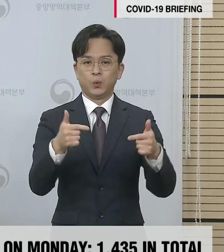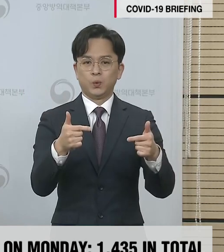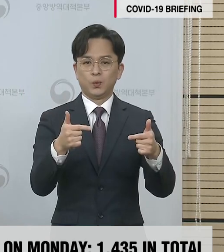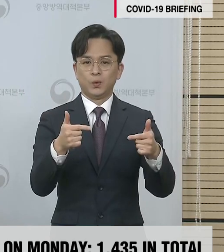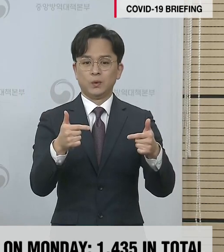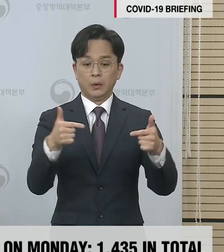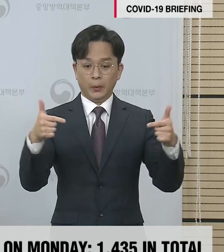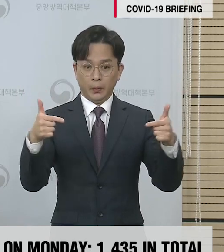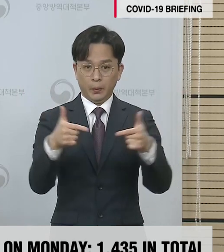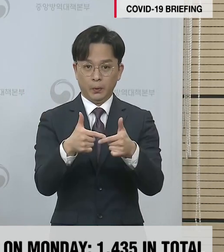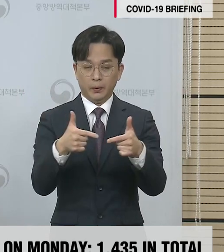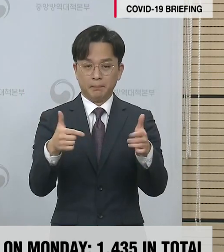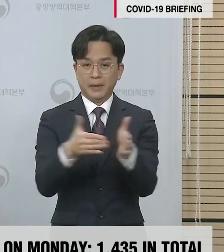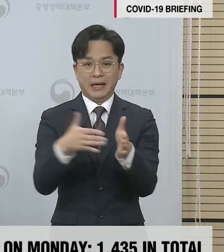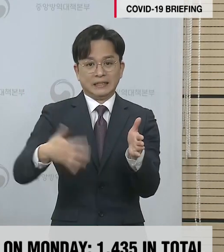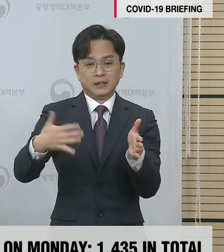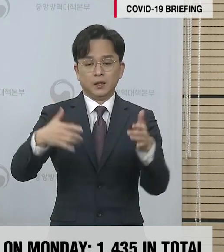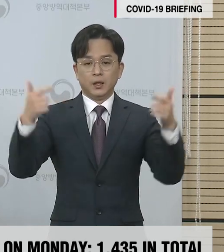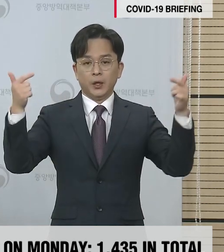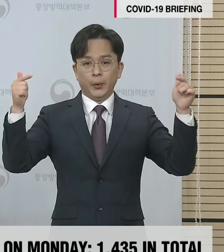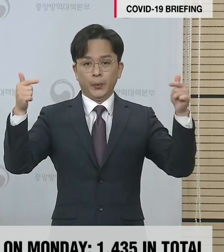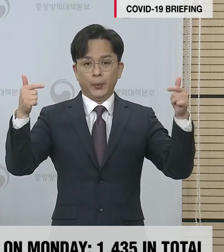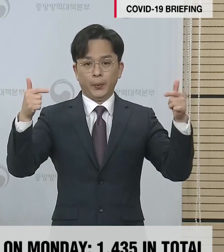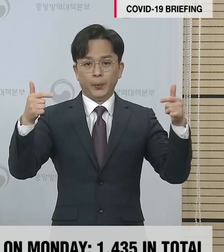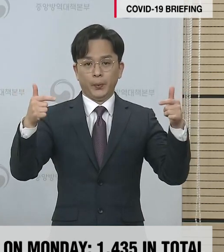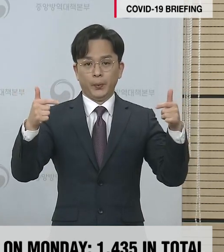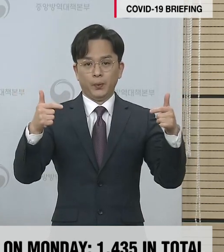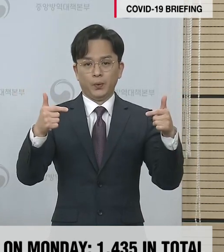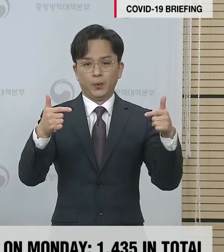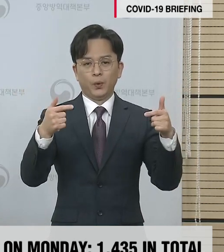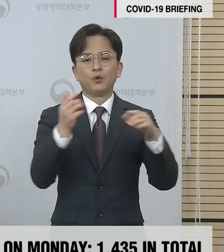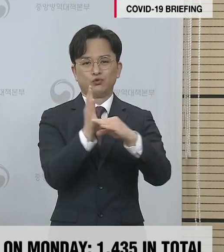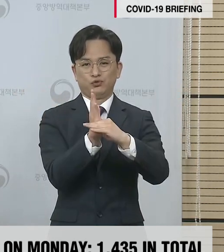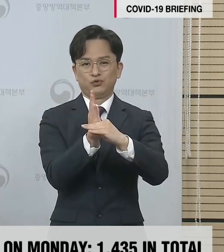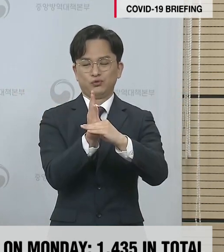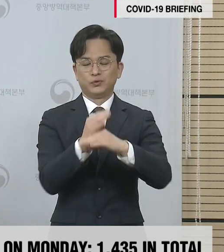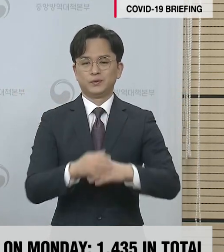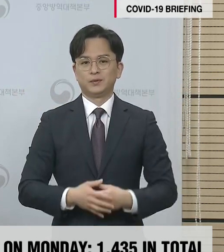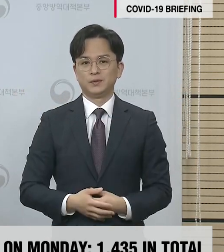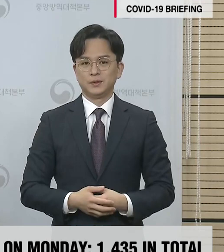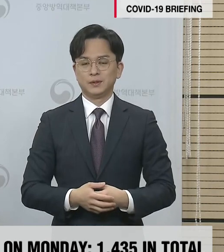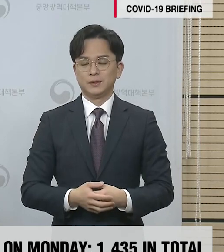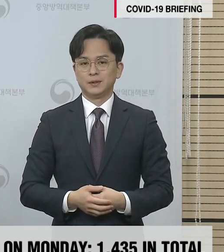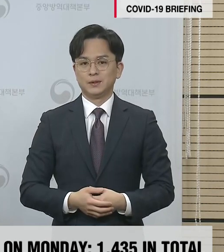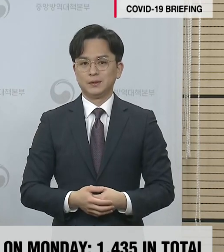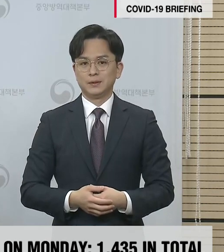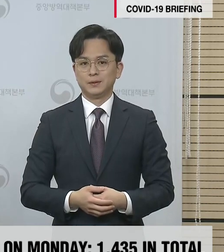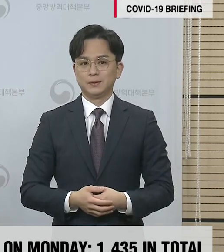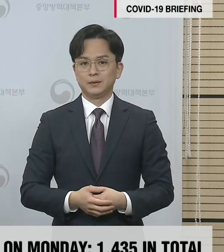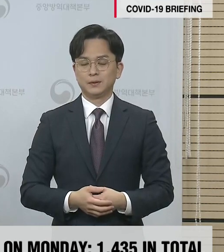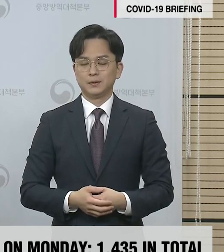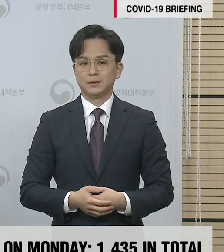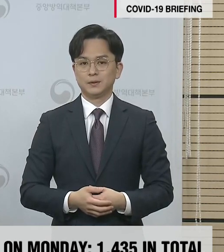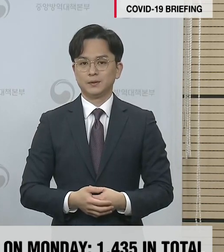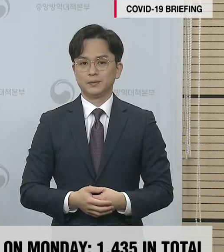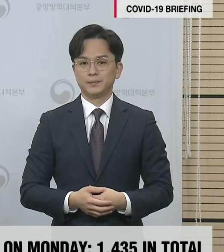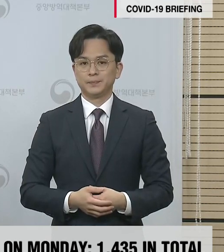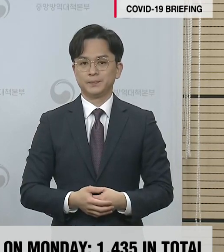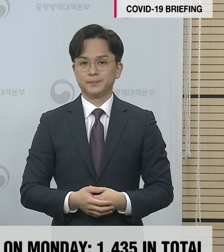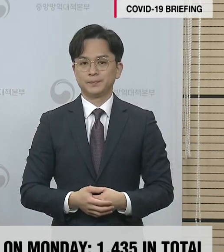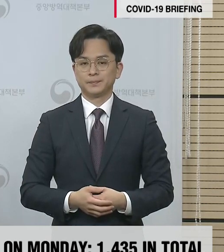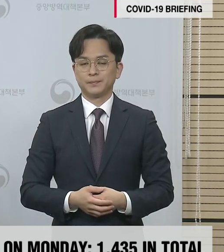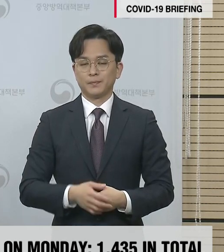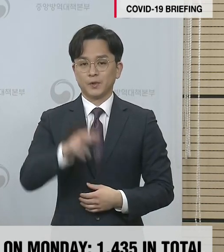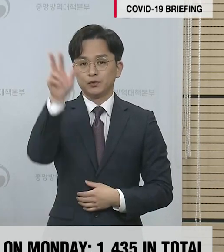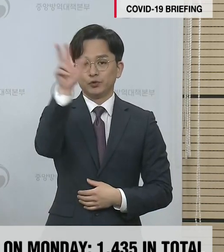we are seeing an upward. We have seen an upward trend. However, we are seeing a slight downward trend, which is not a clear sign